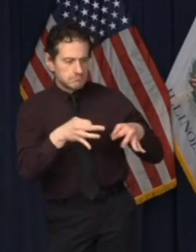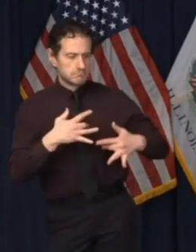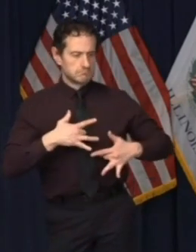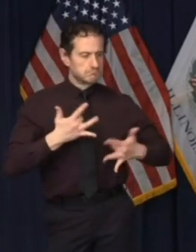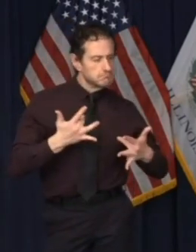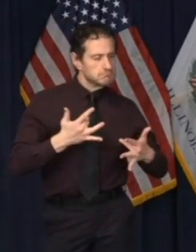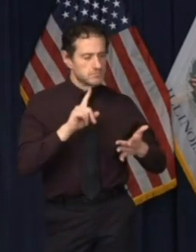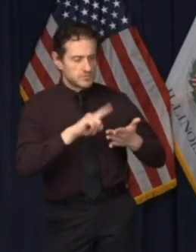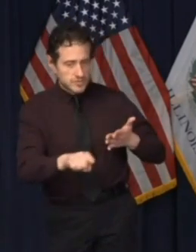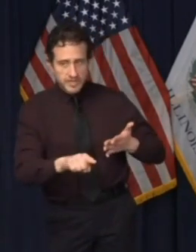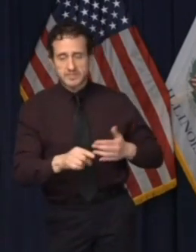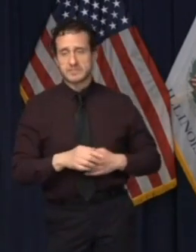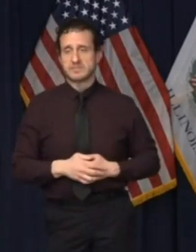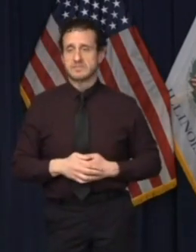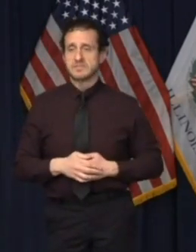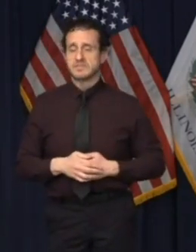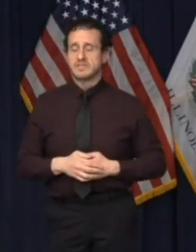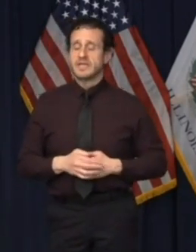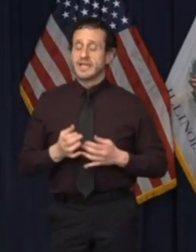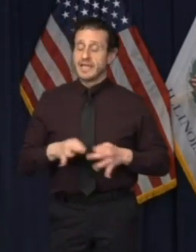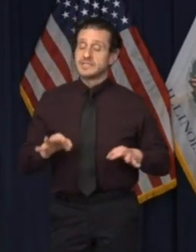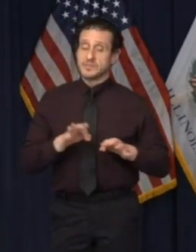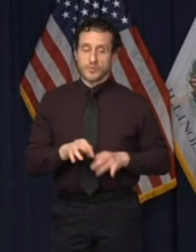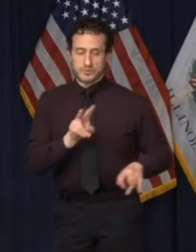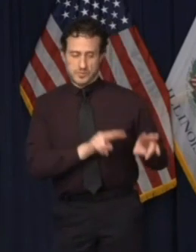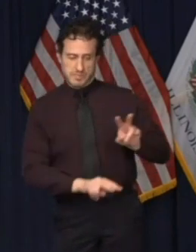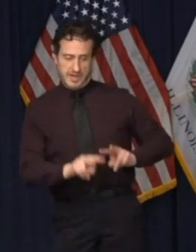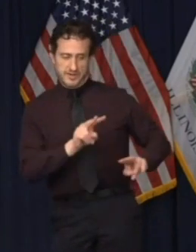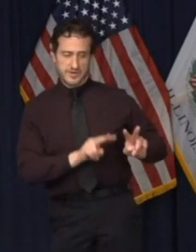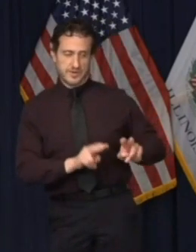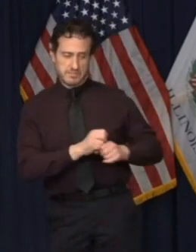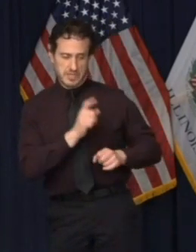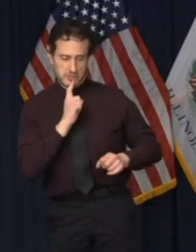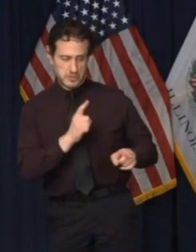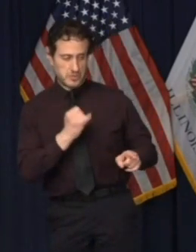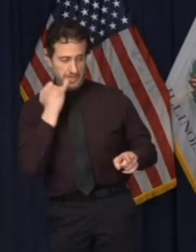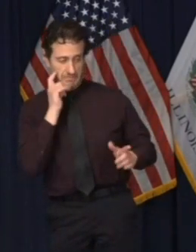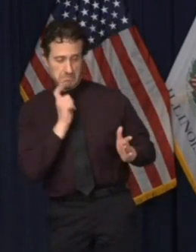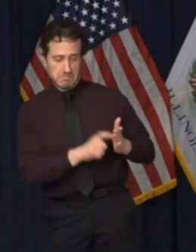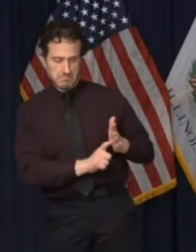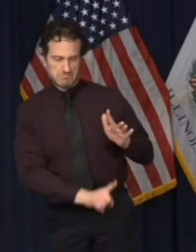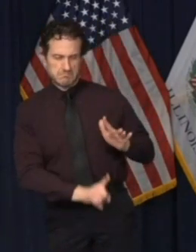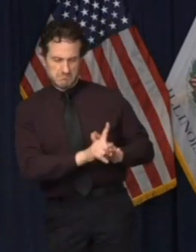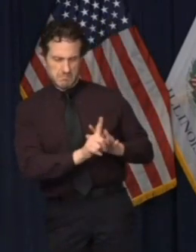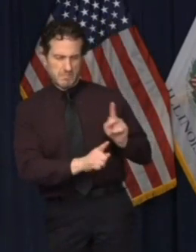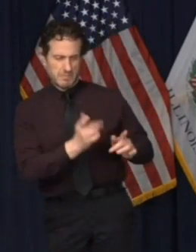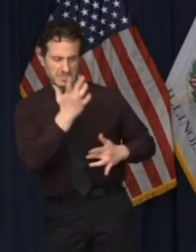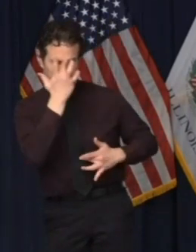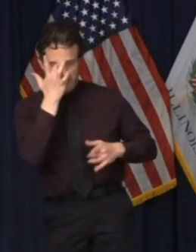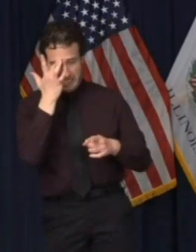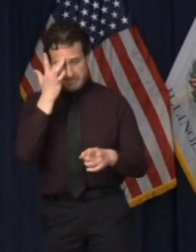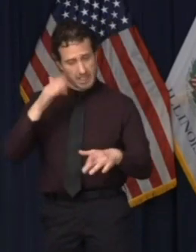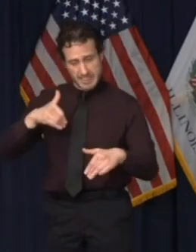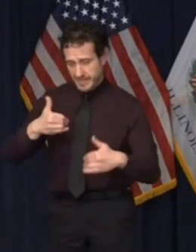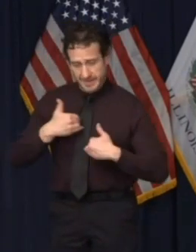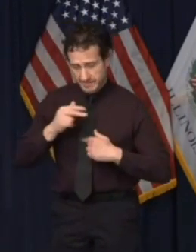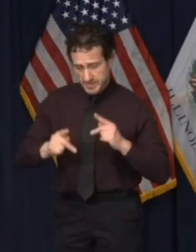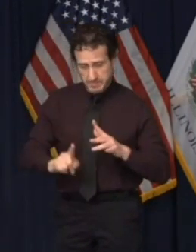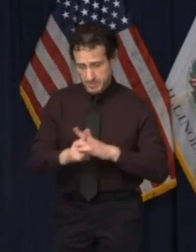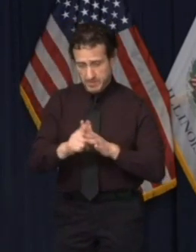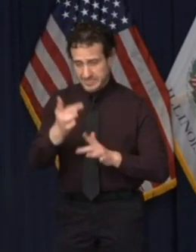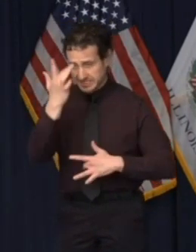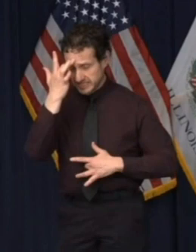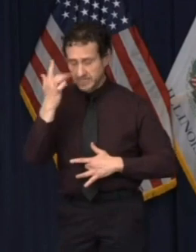Monitoring and surveillance obviously is very important, and that's primary role of the state. We have the identification